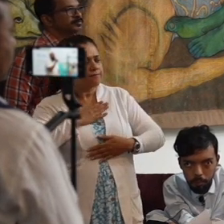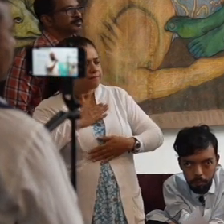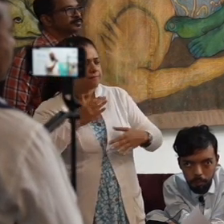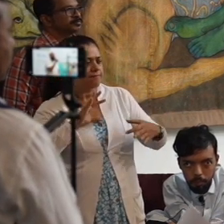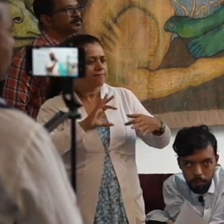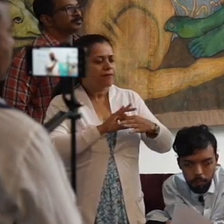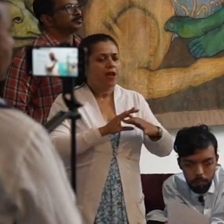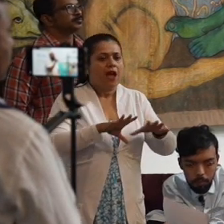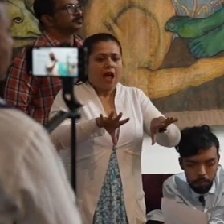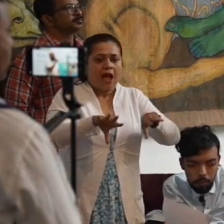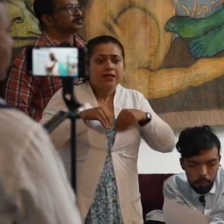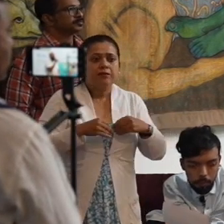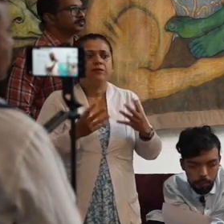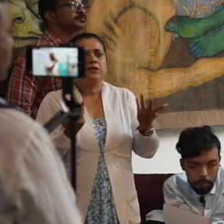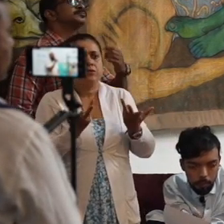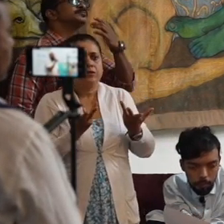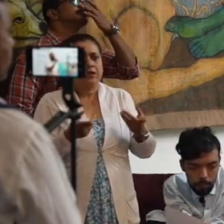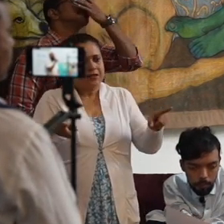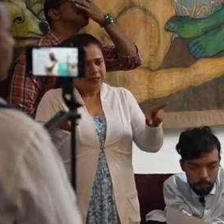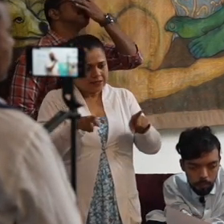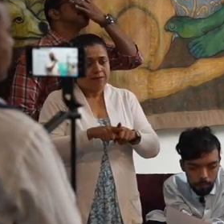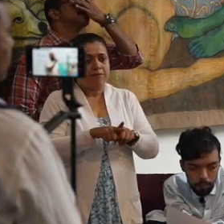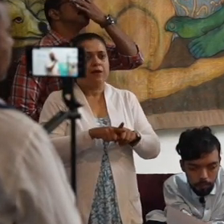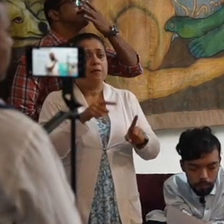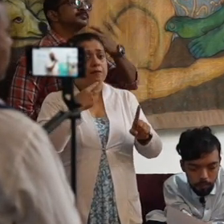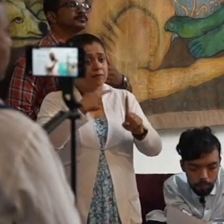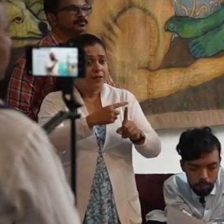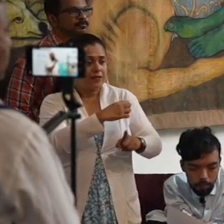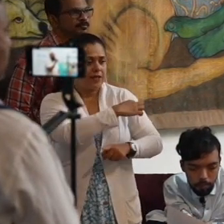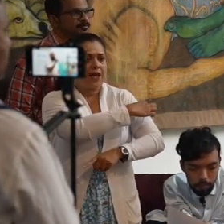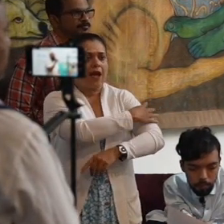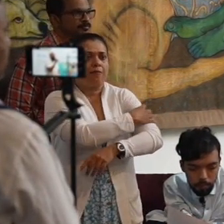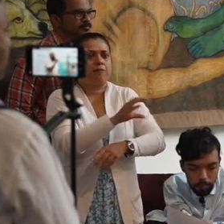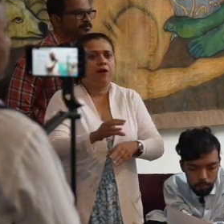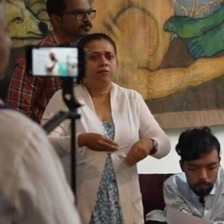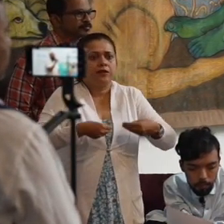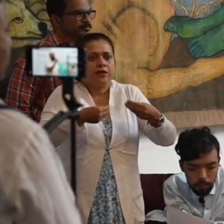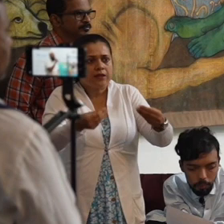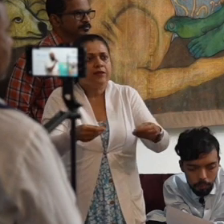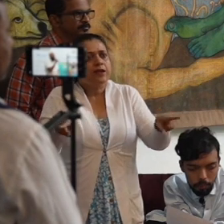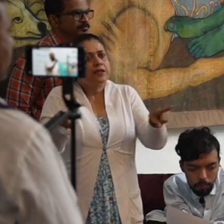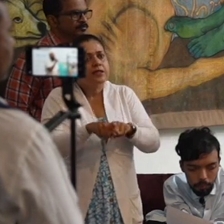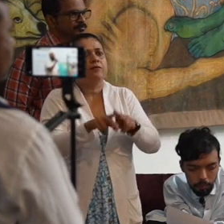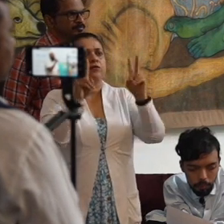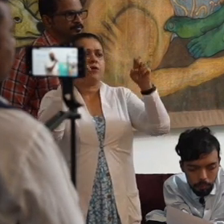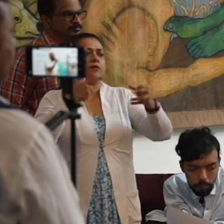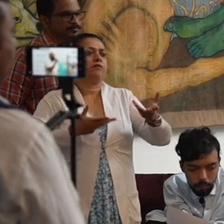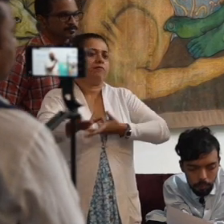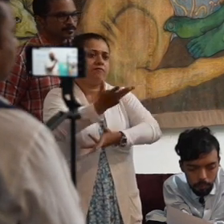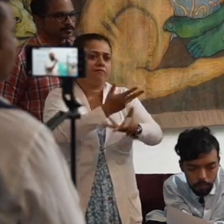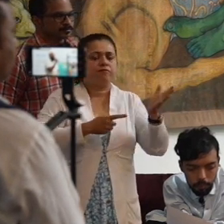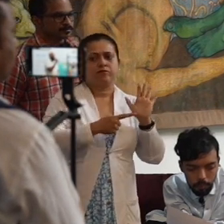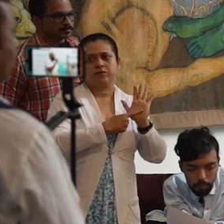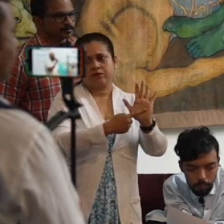about acceptance and empowering all those people in and around us. And